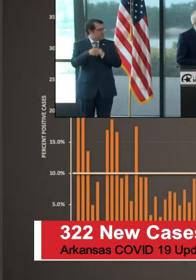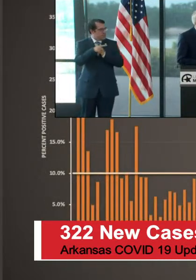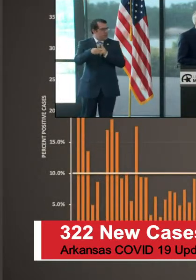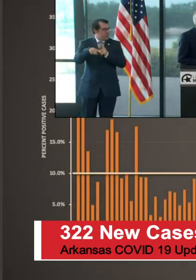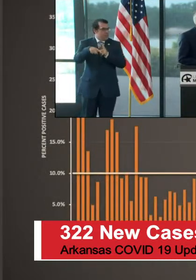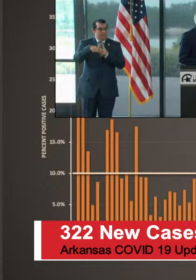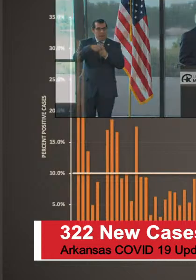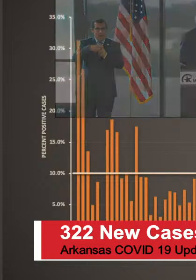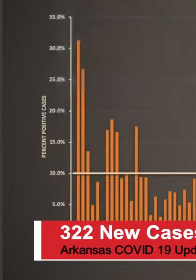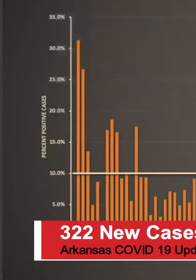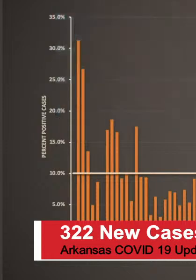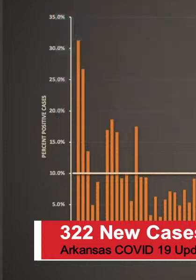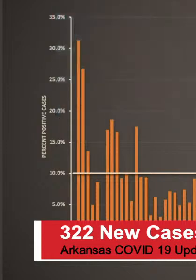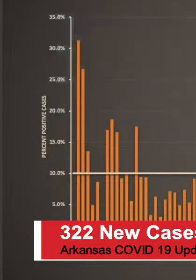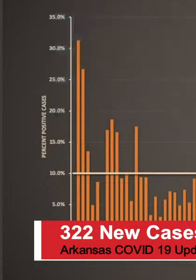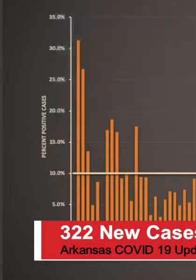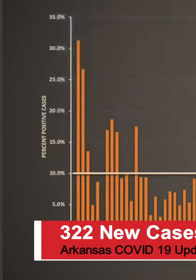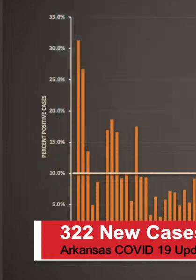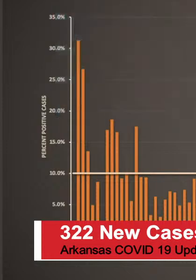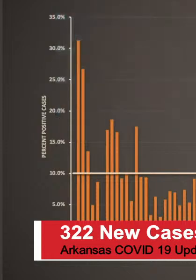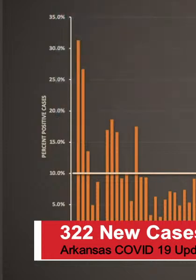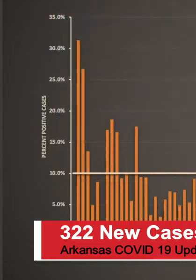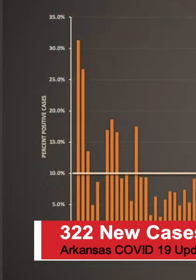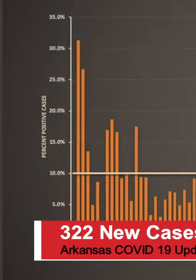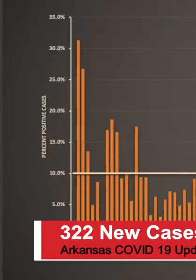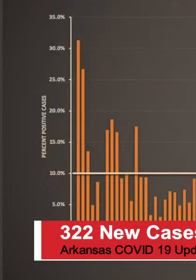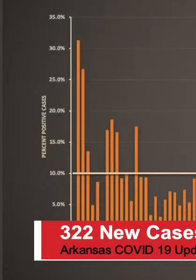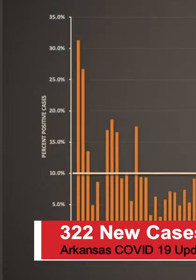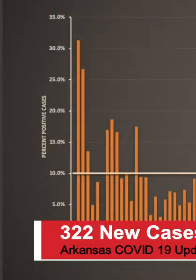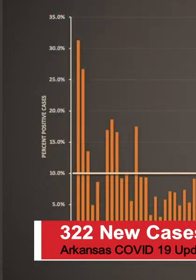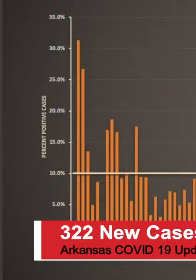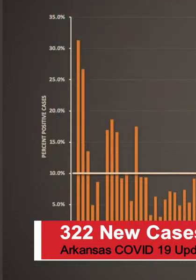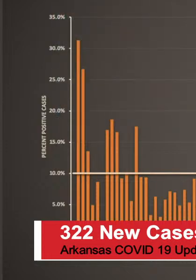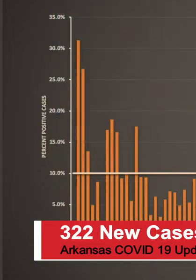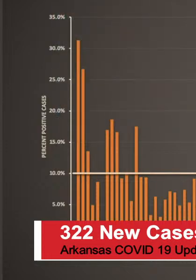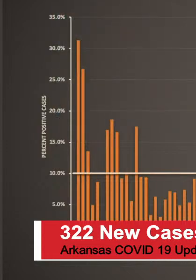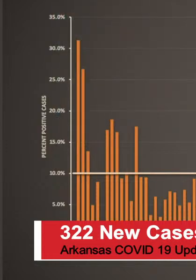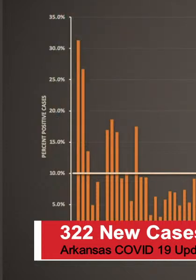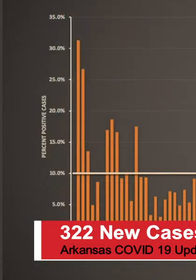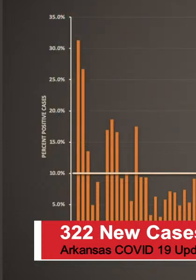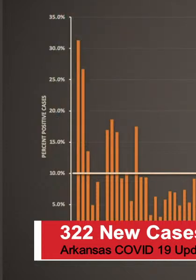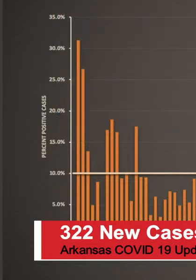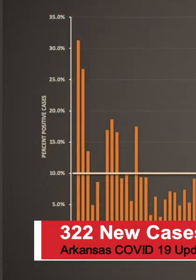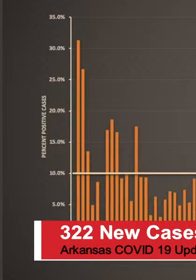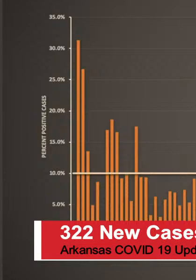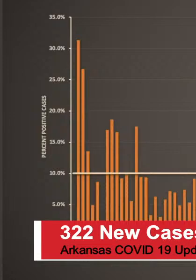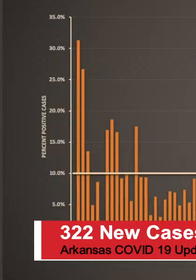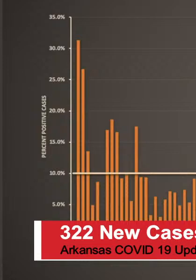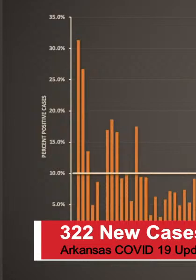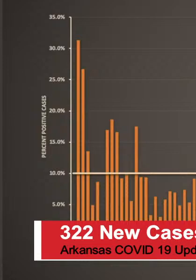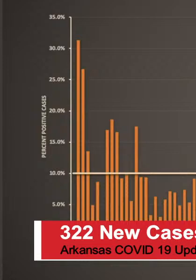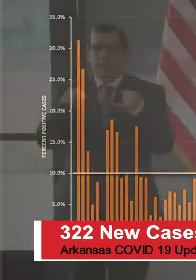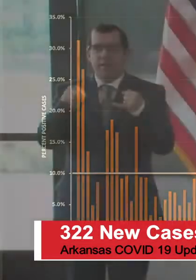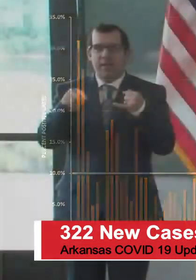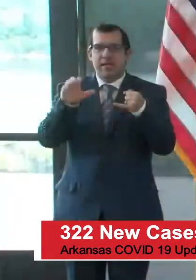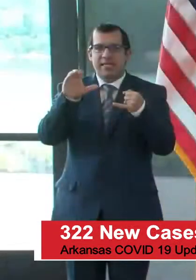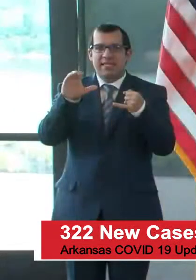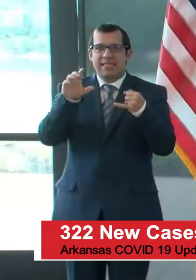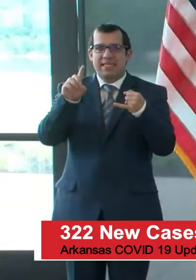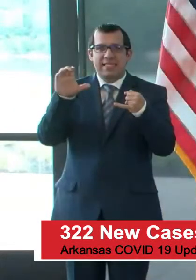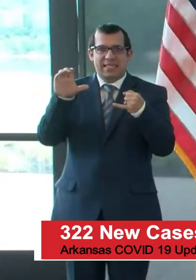positive test by date of result. This is the positive percent. The white line is, of course, the